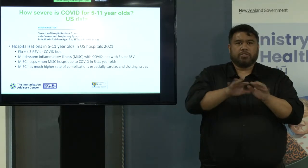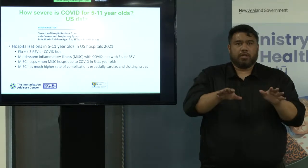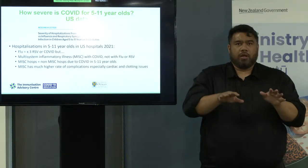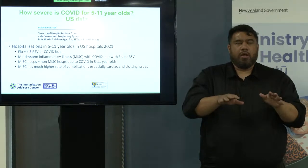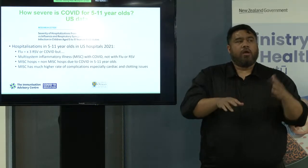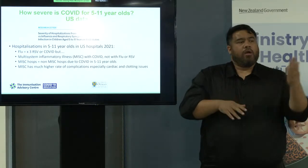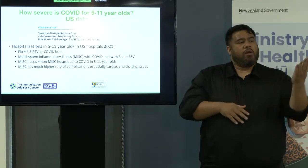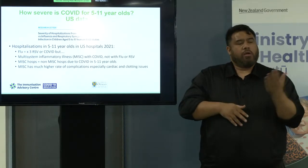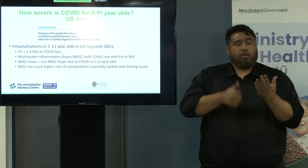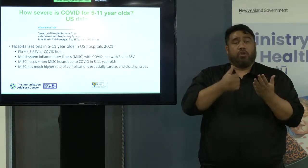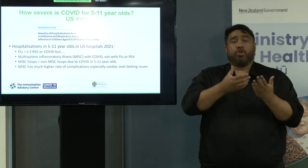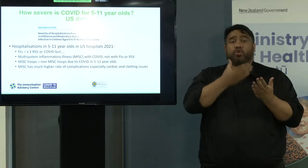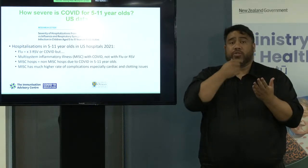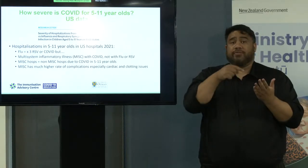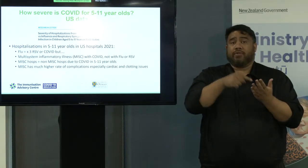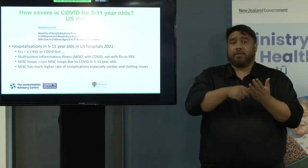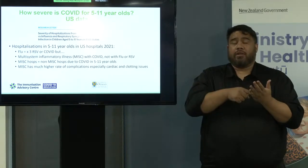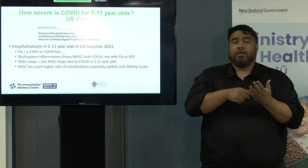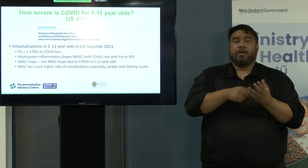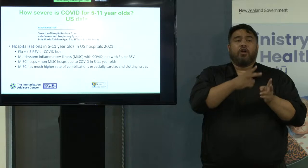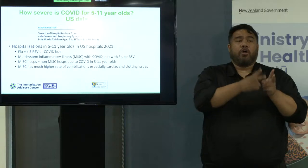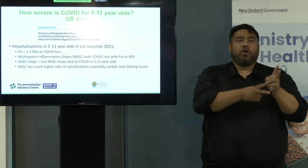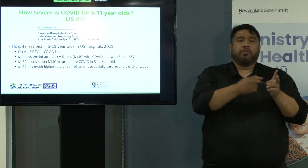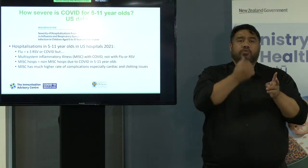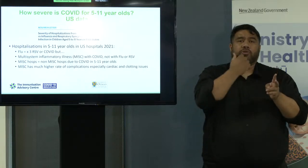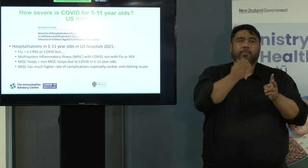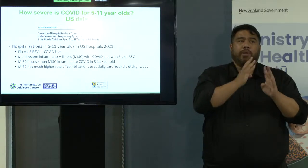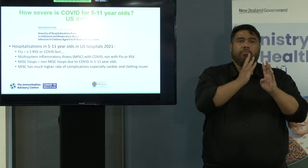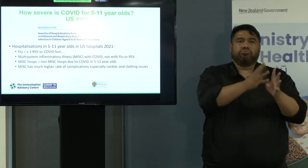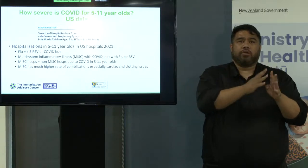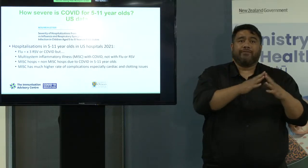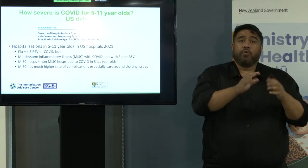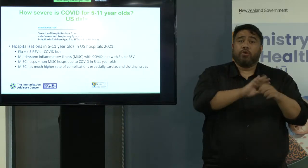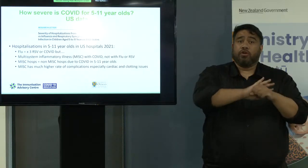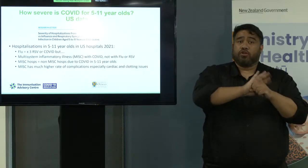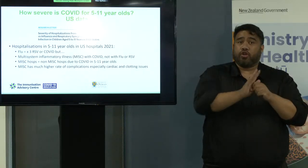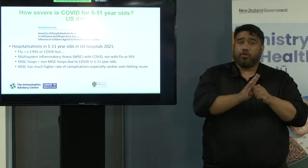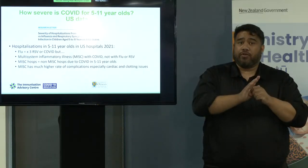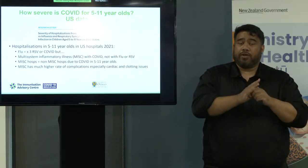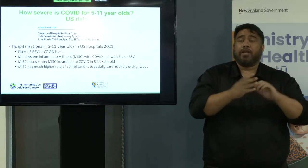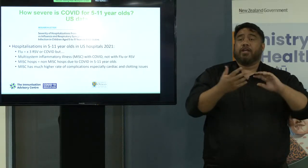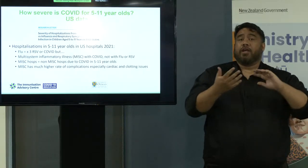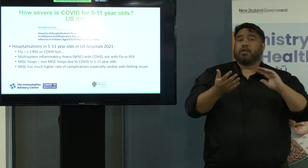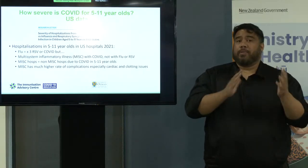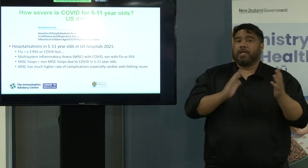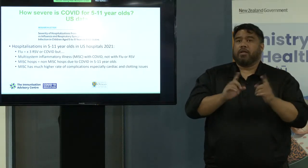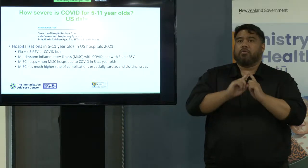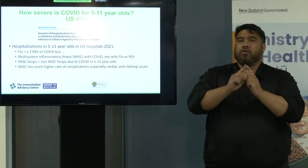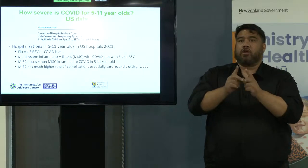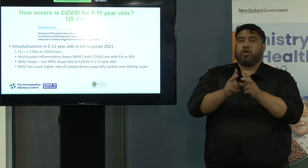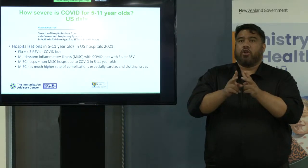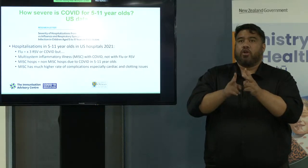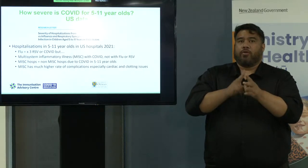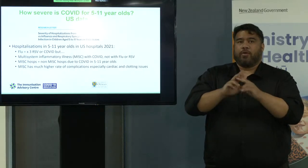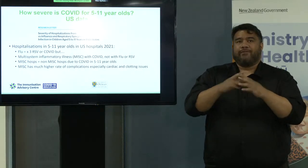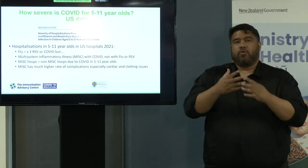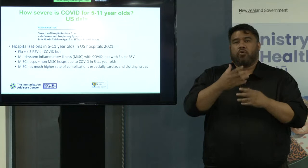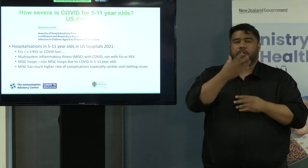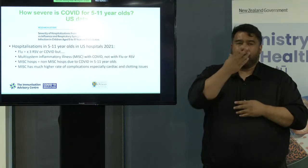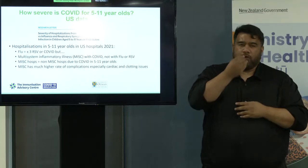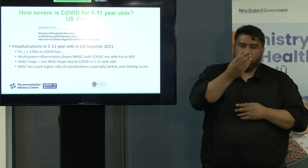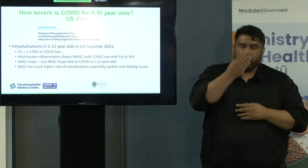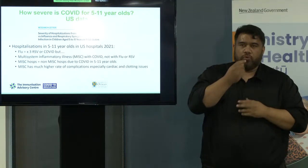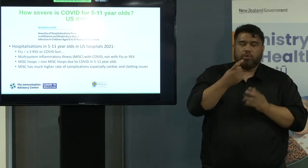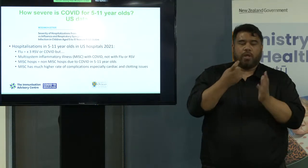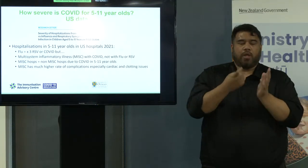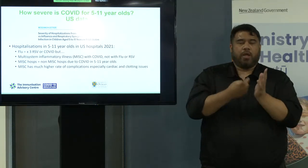benchmark comparing hospitalizations for COVID with hospitalizations for influenza and RSV. And